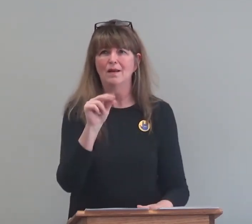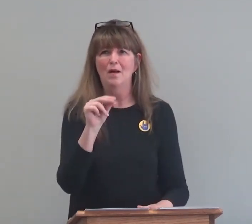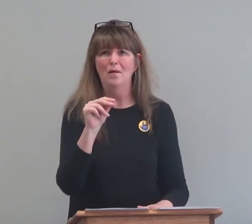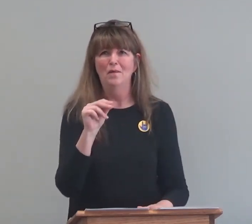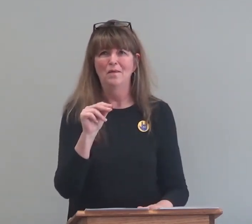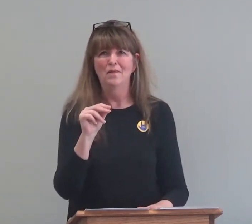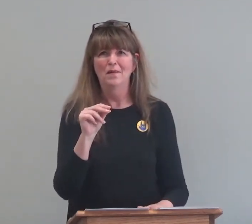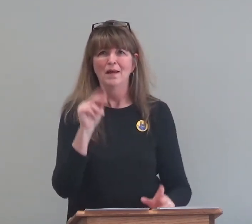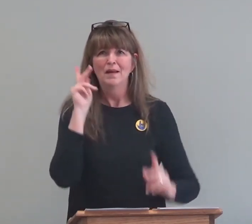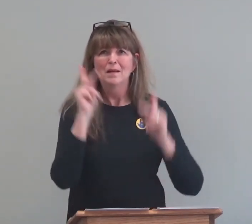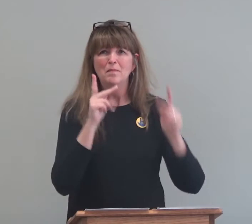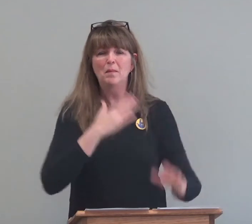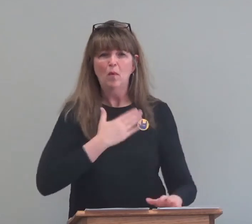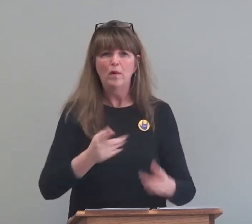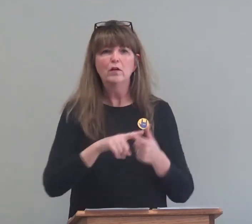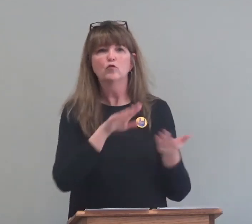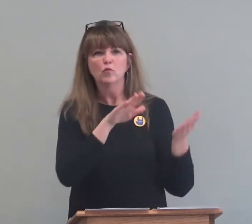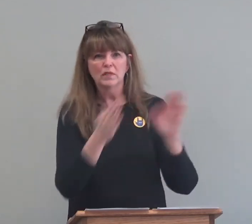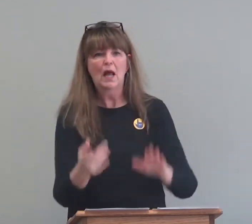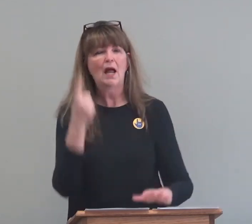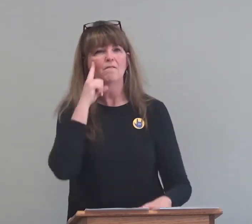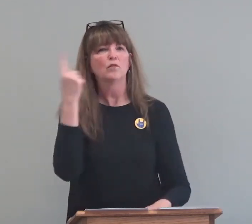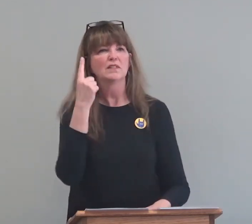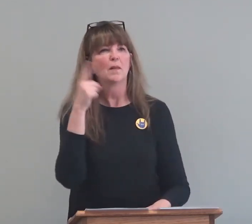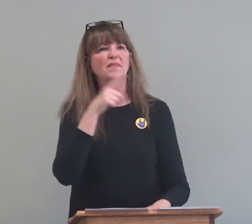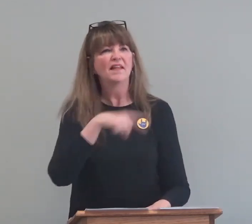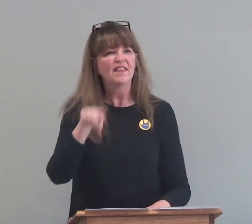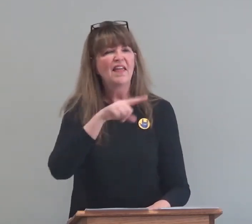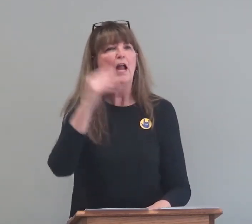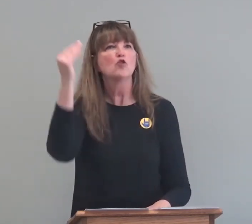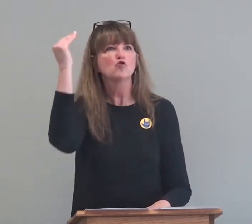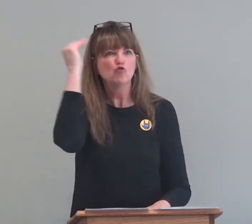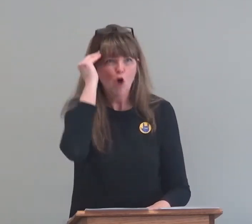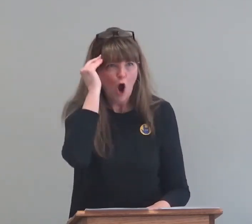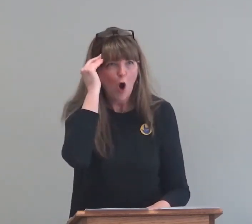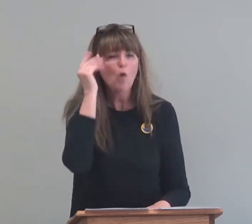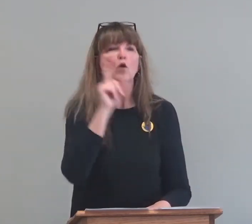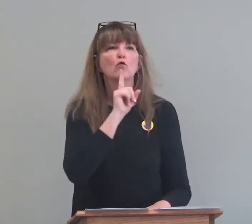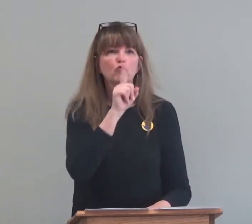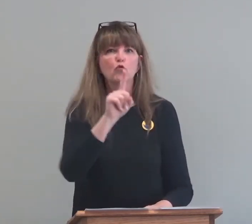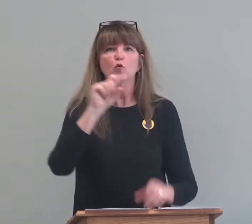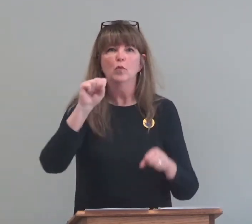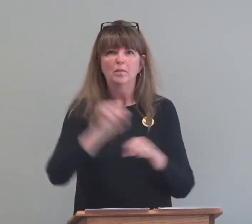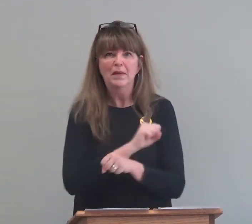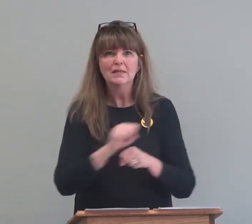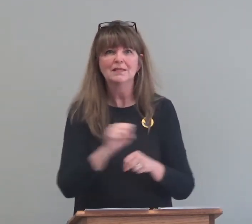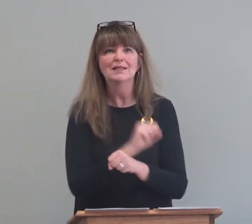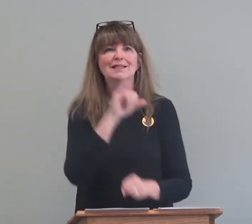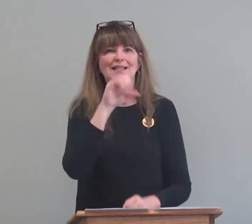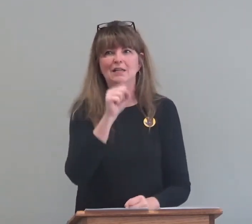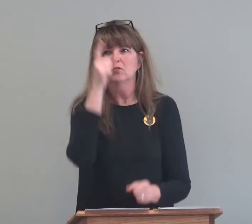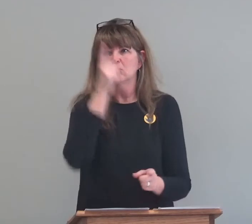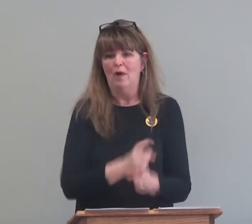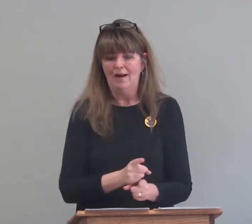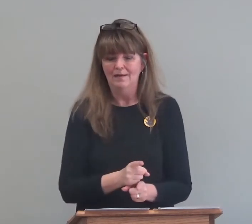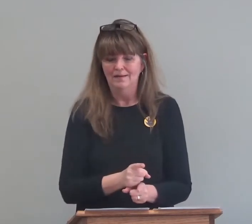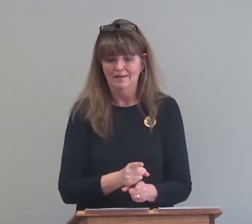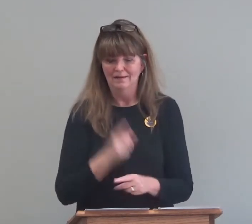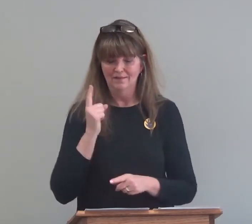have happened. No one would do that. People are only willing to die for something that they absolutely know is true and